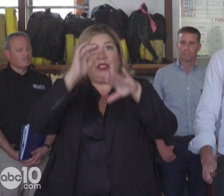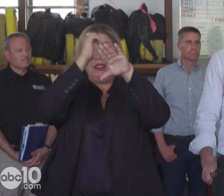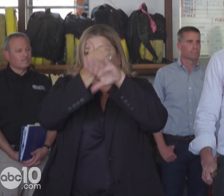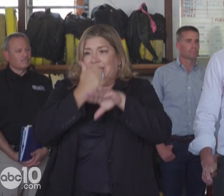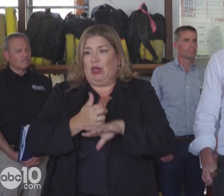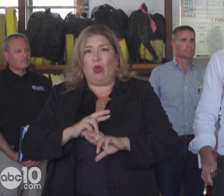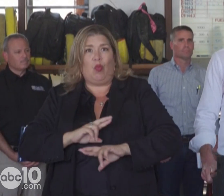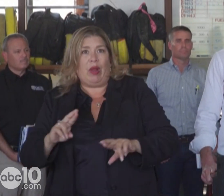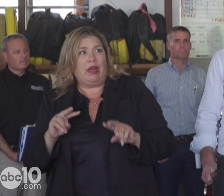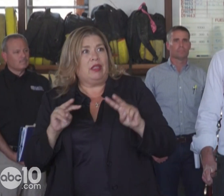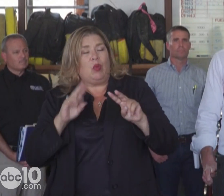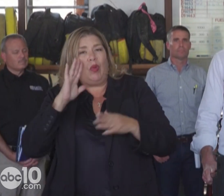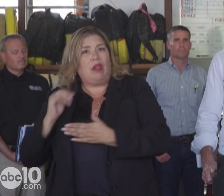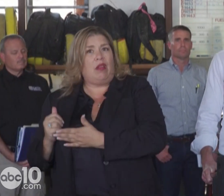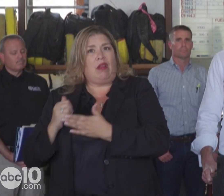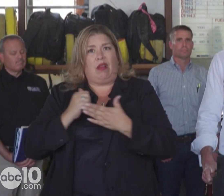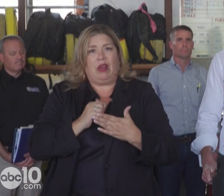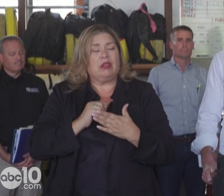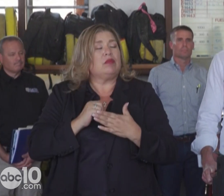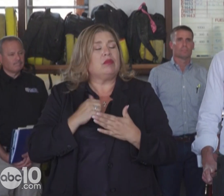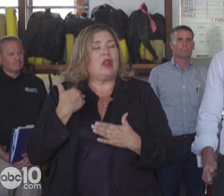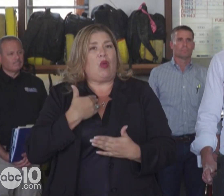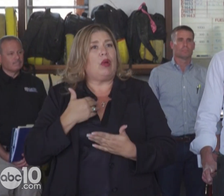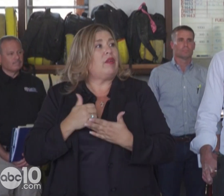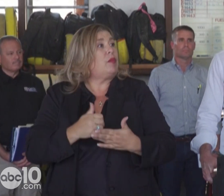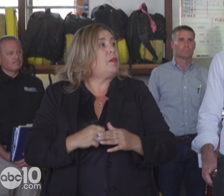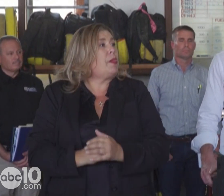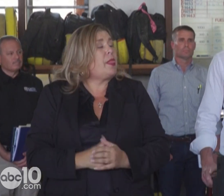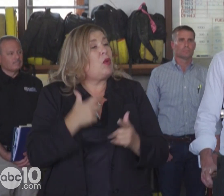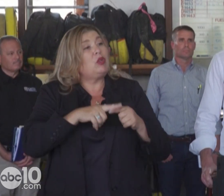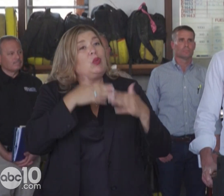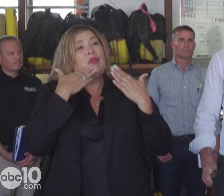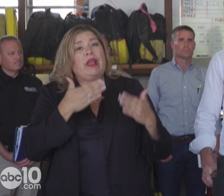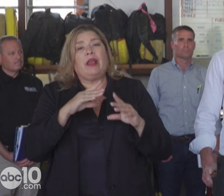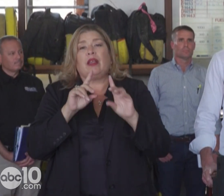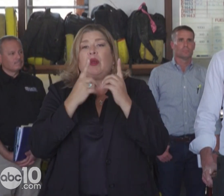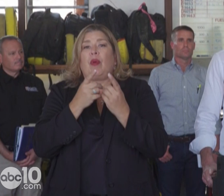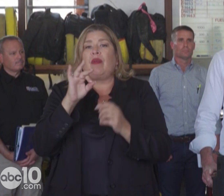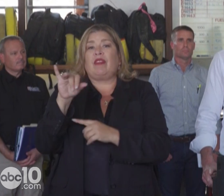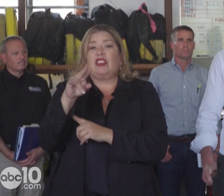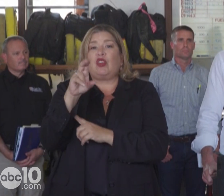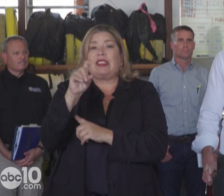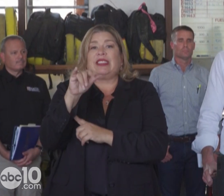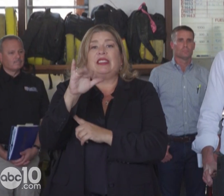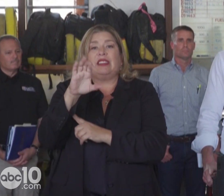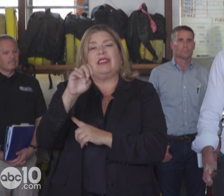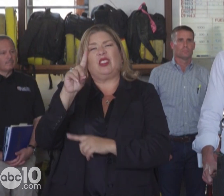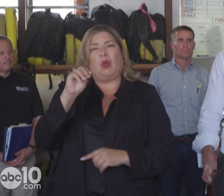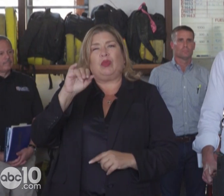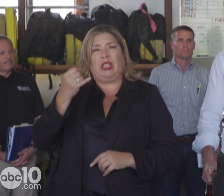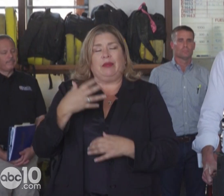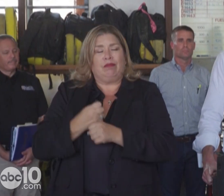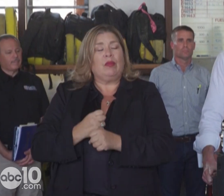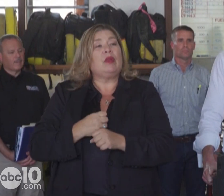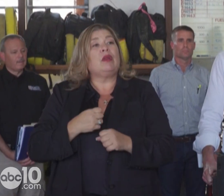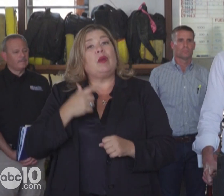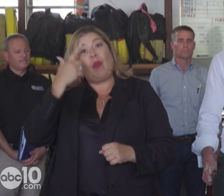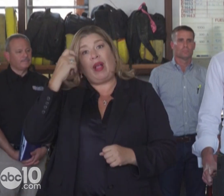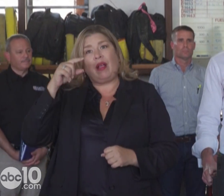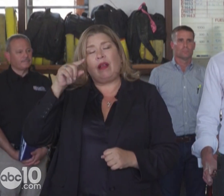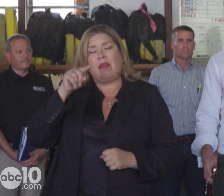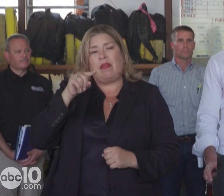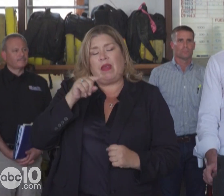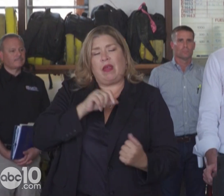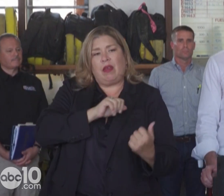well and will aid and abet our efforts. I want to thank the Department of Justice and their work to address issues that